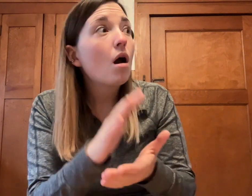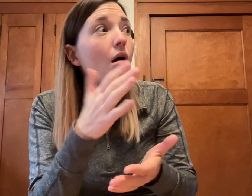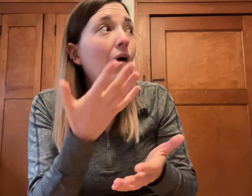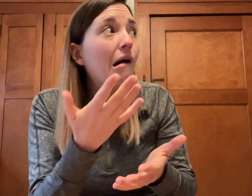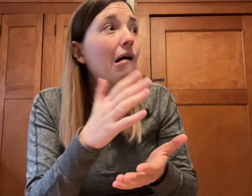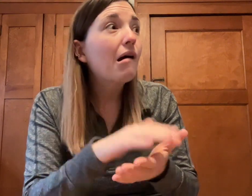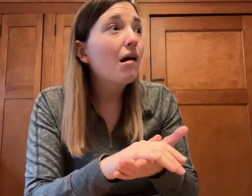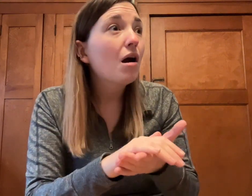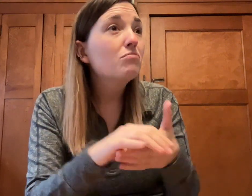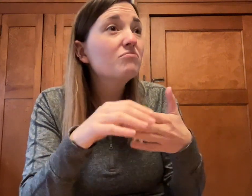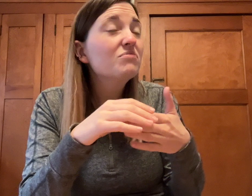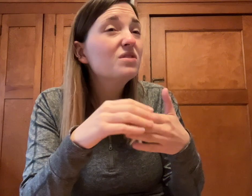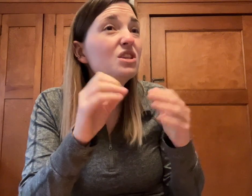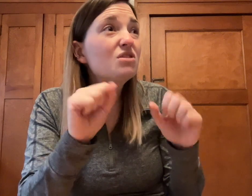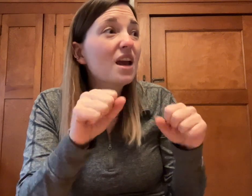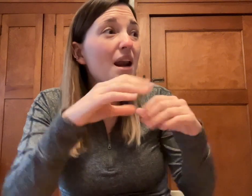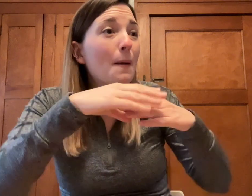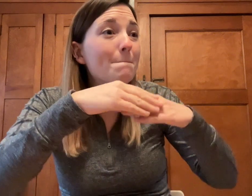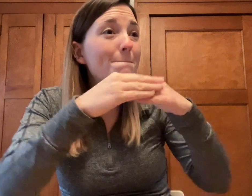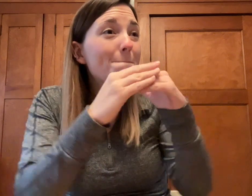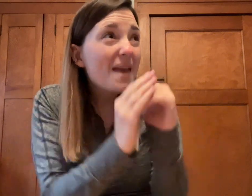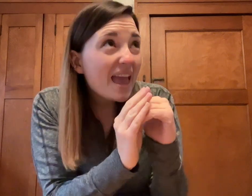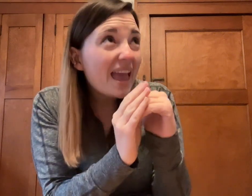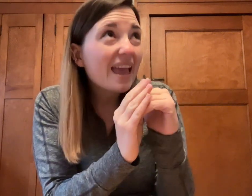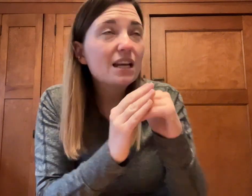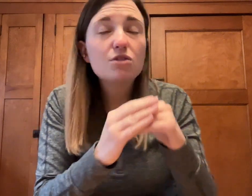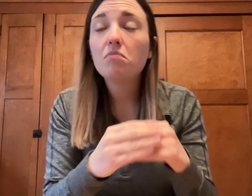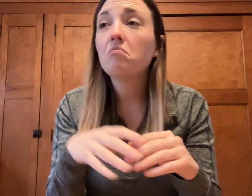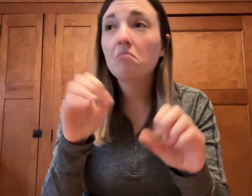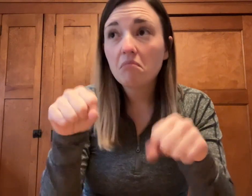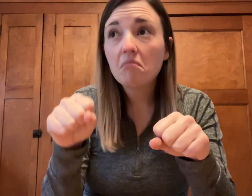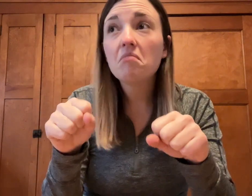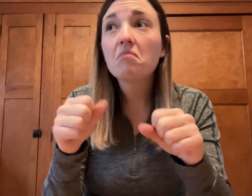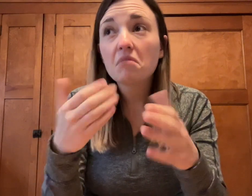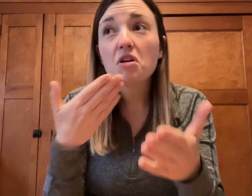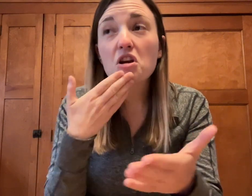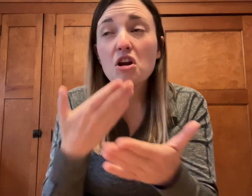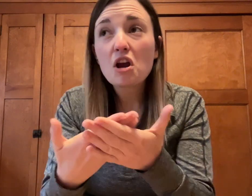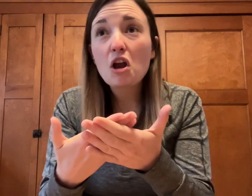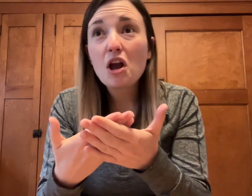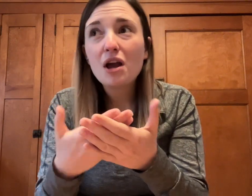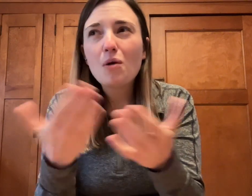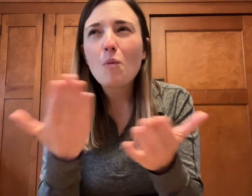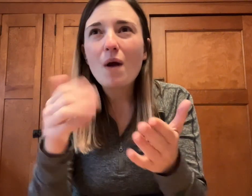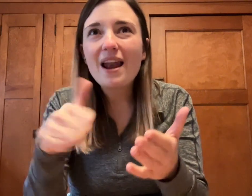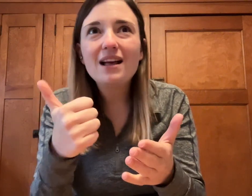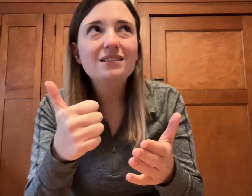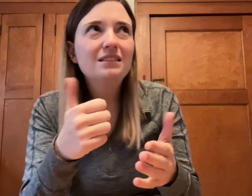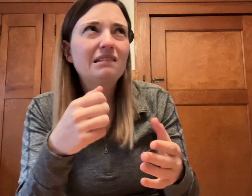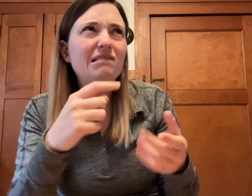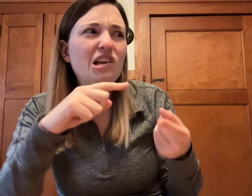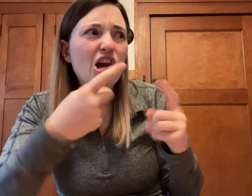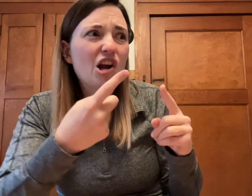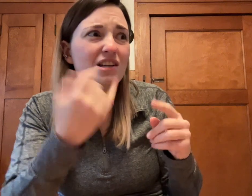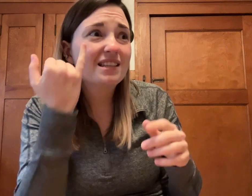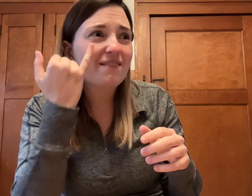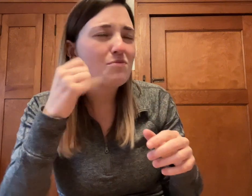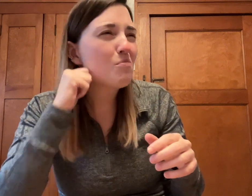it's bendable. You may not have heard it's bendable. Yeah? Hurts when you pull it. Yeah, it hurts when you pull it. Go ahead. It's softer than Softer